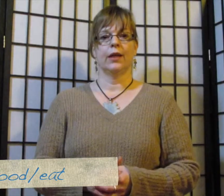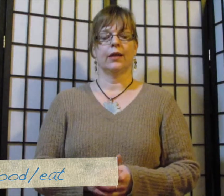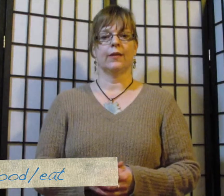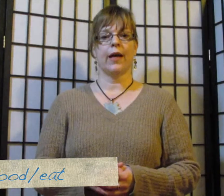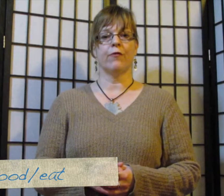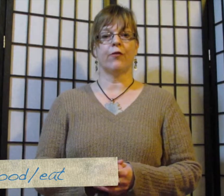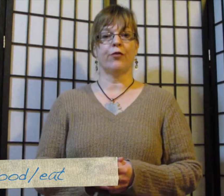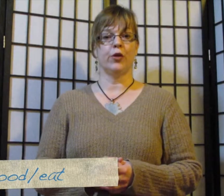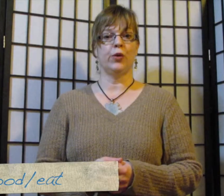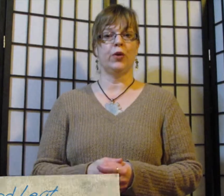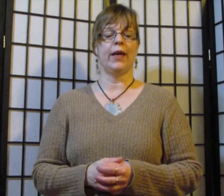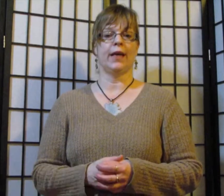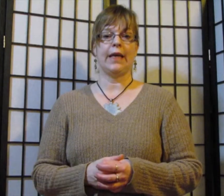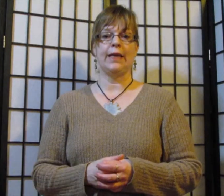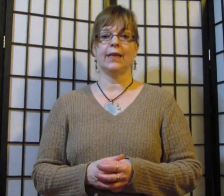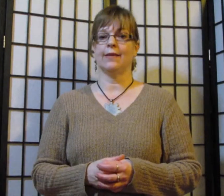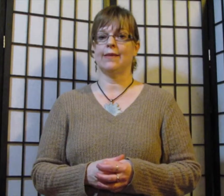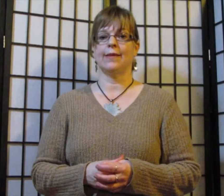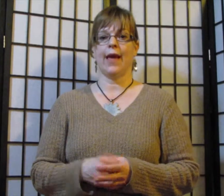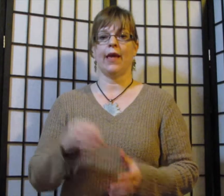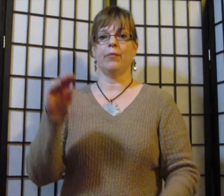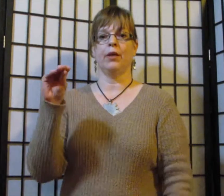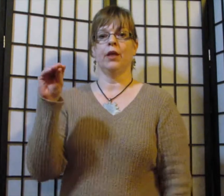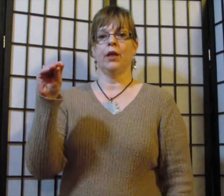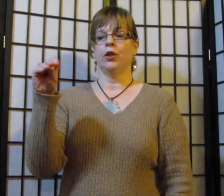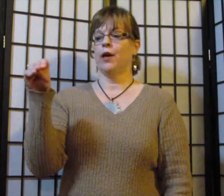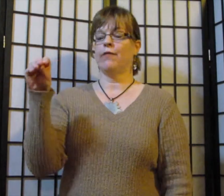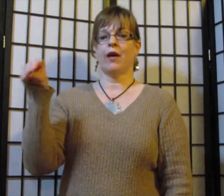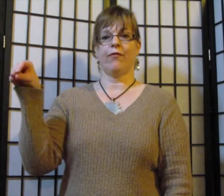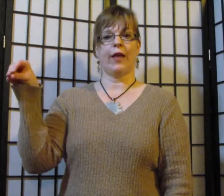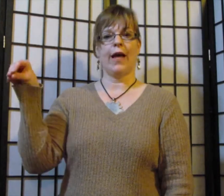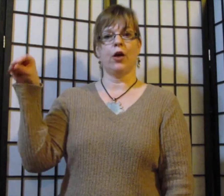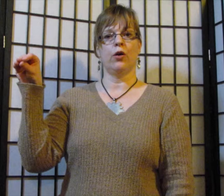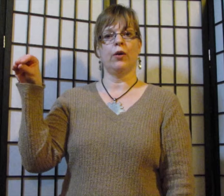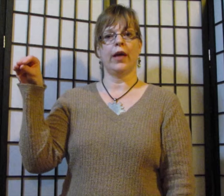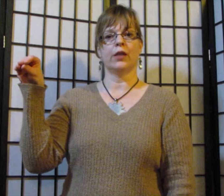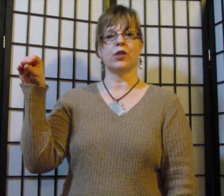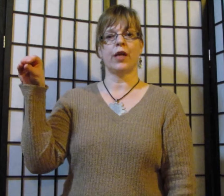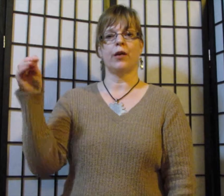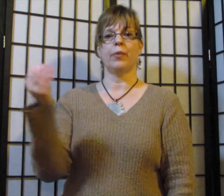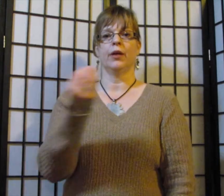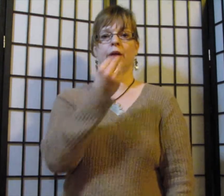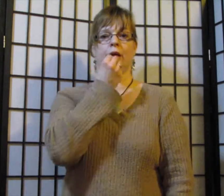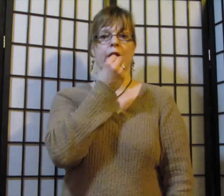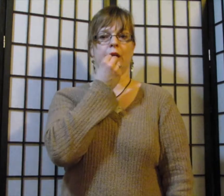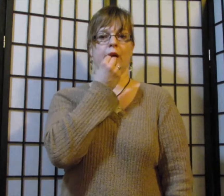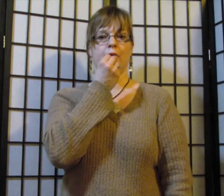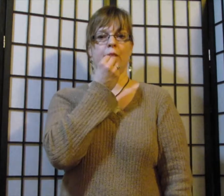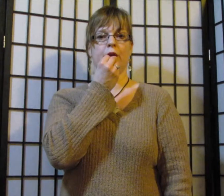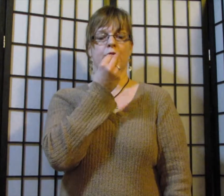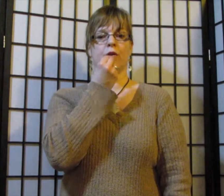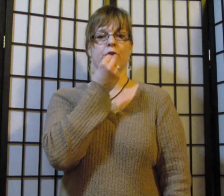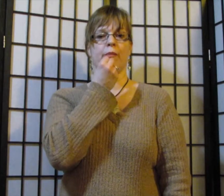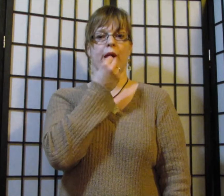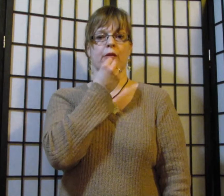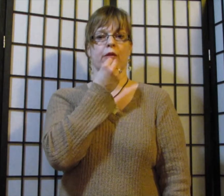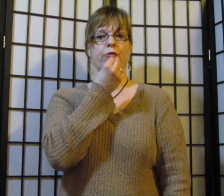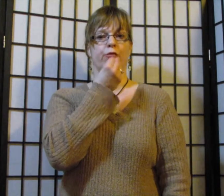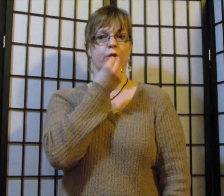The sign for food and eat is the same. You have that flat O hand shape, and you put it towards your mouth.